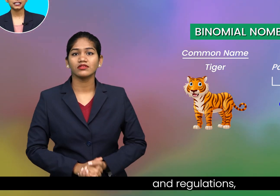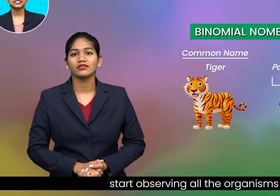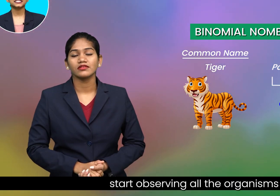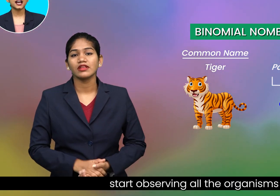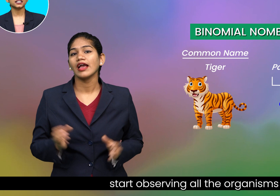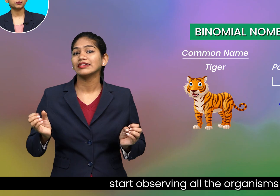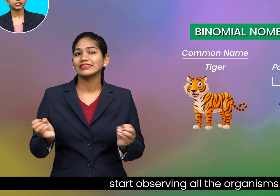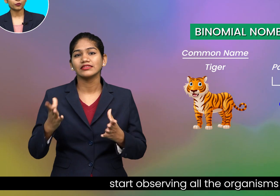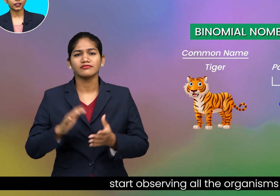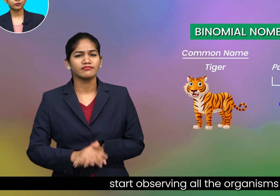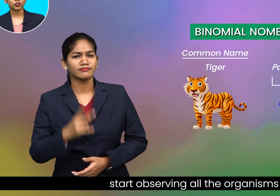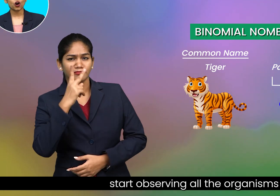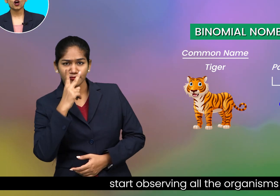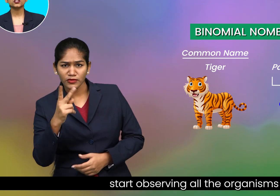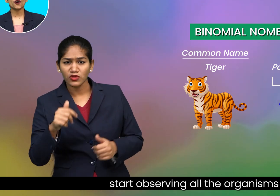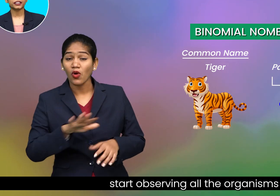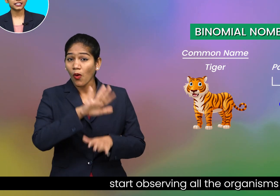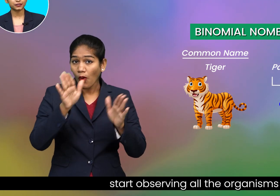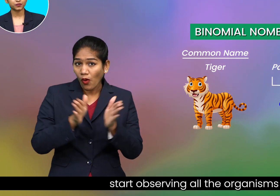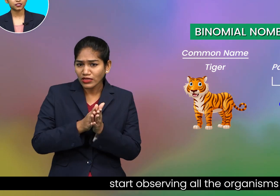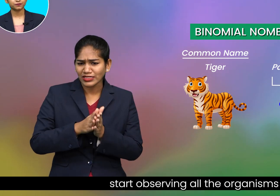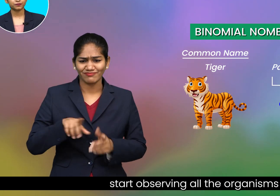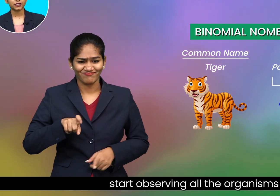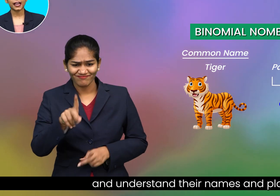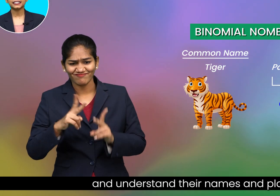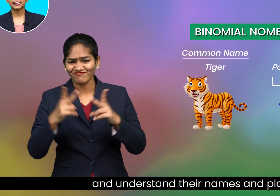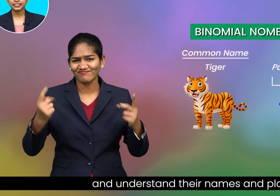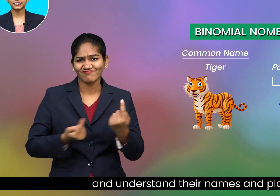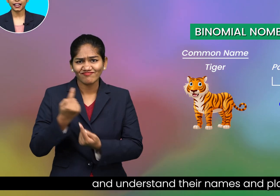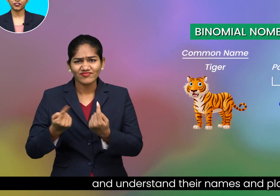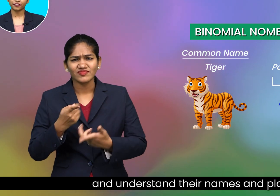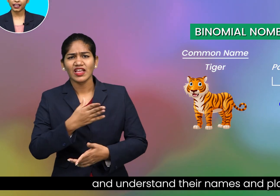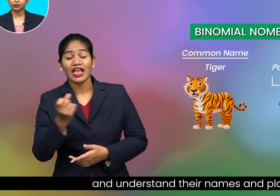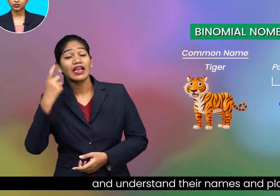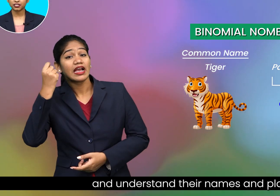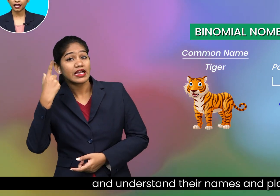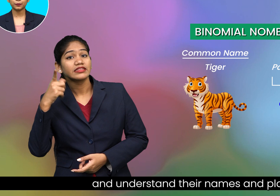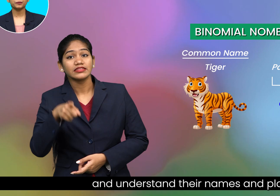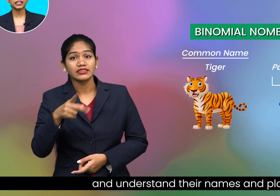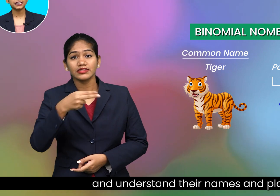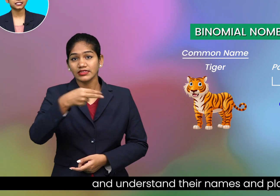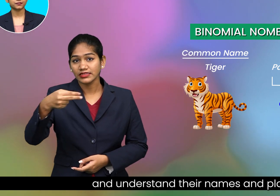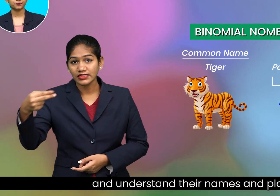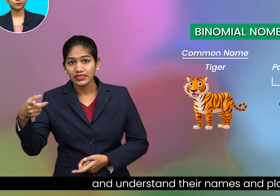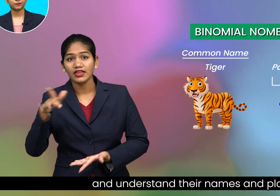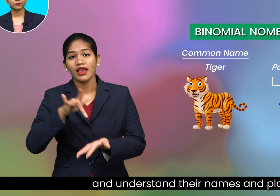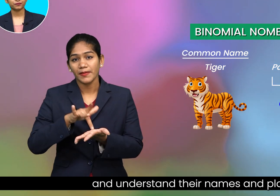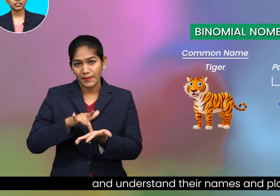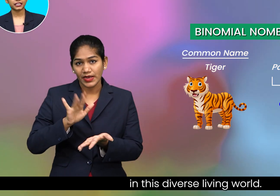Start observing all the organisms and understand their names and place